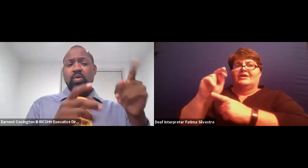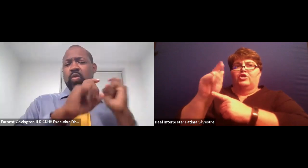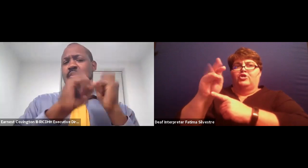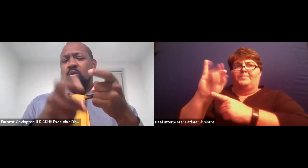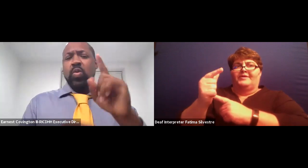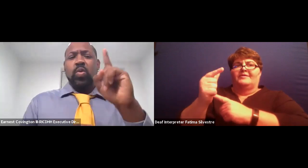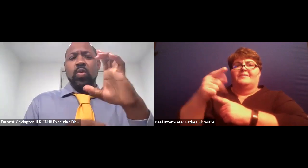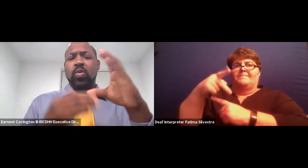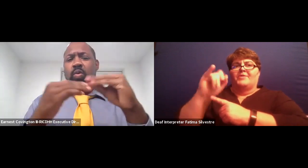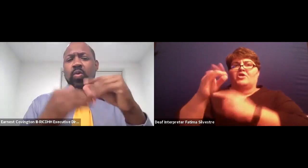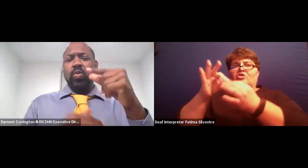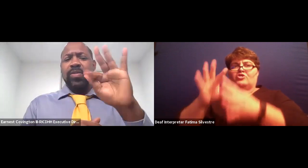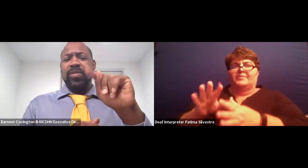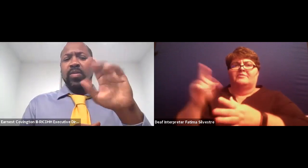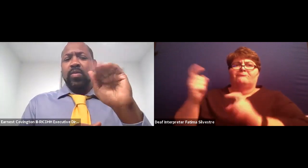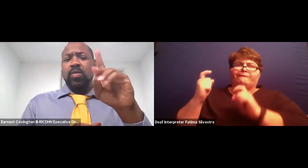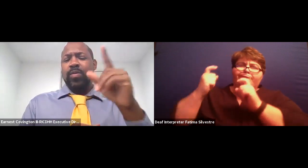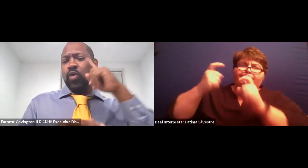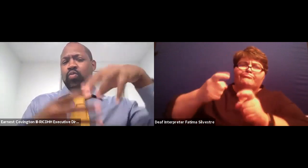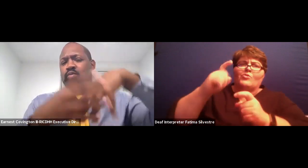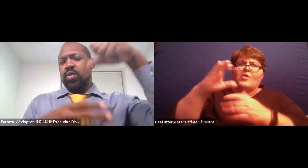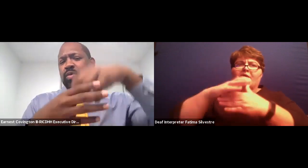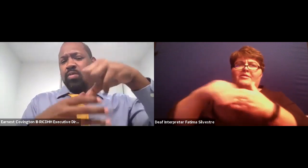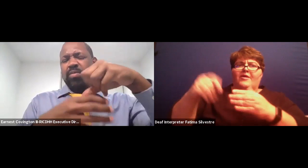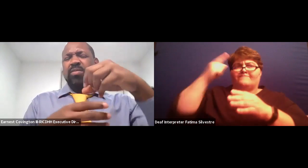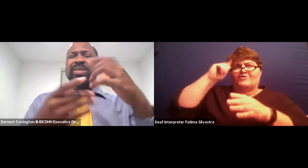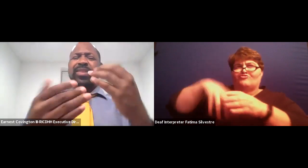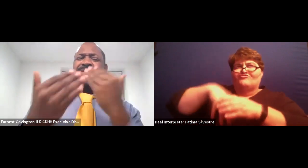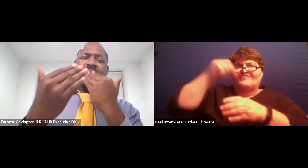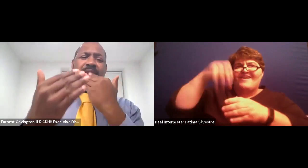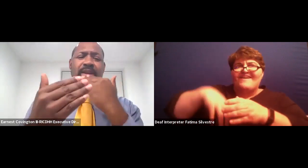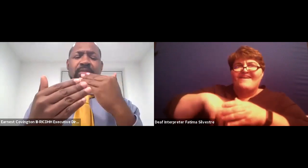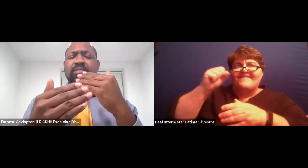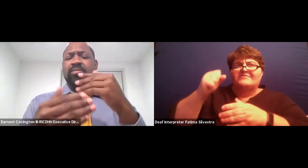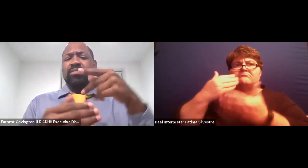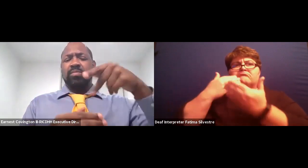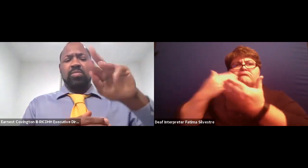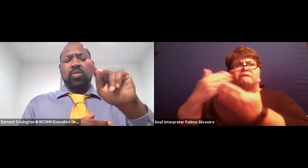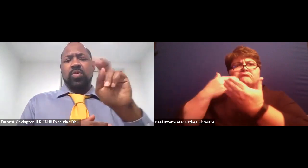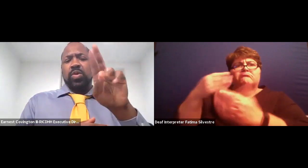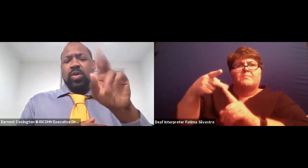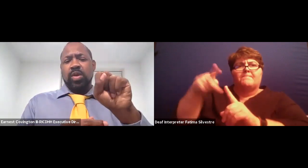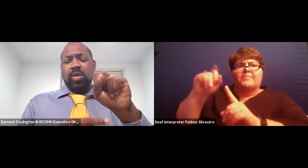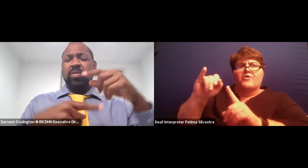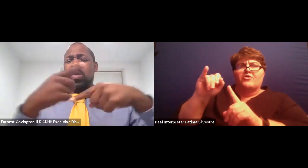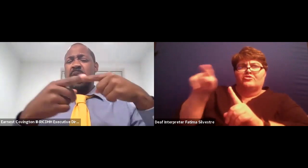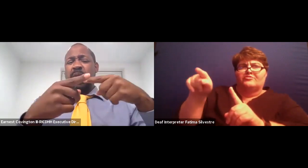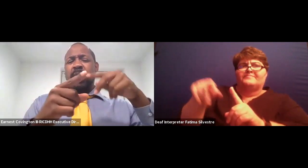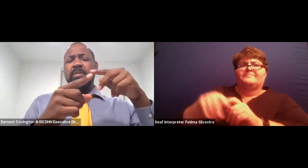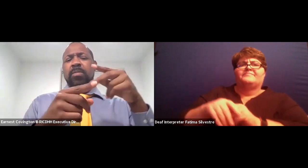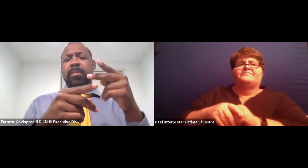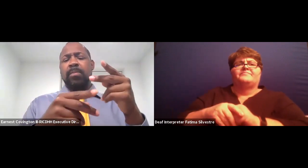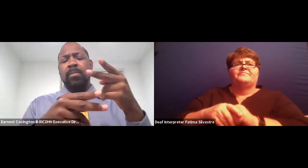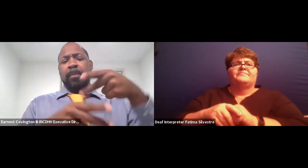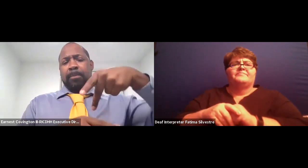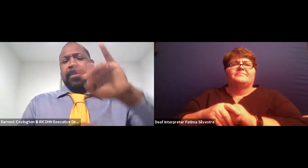Partners Interpreting. They also donated $100, a gift card for our raffle. So we're very grateful